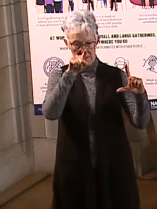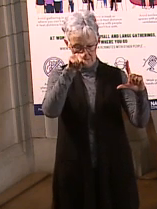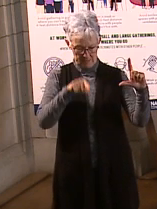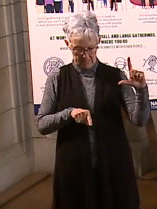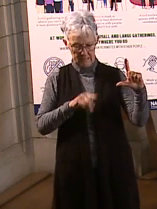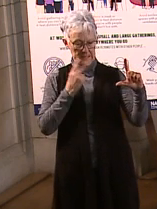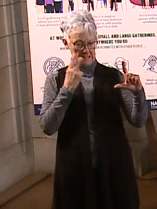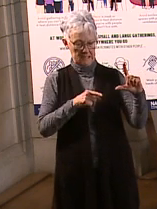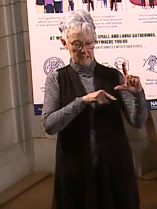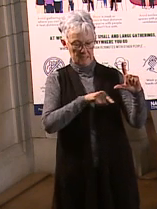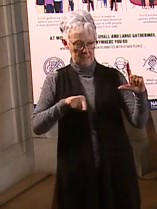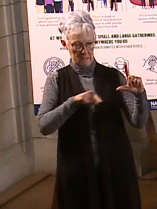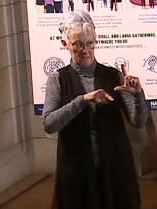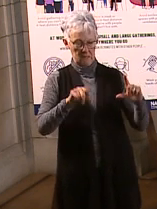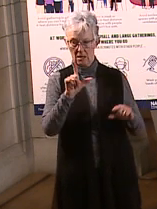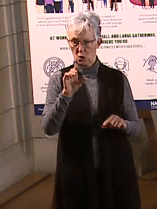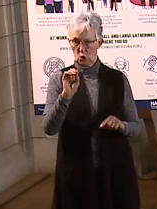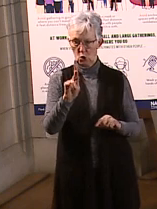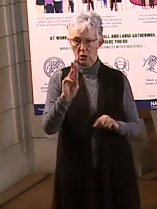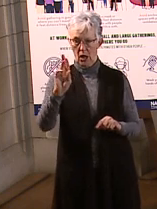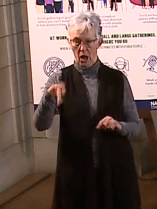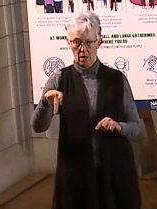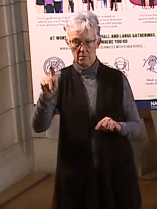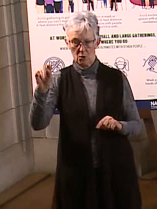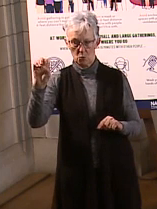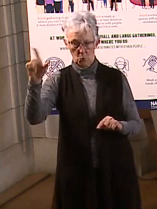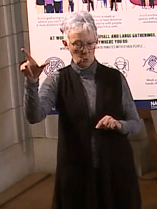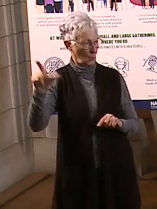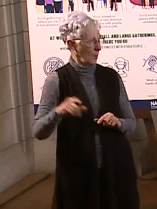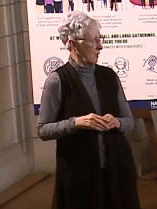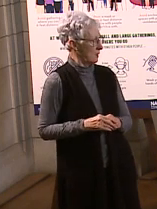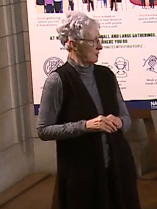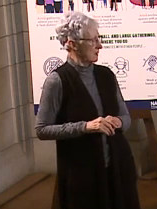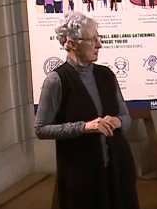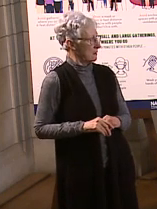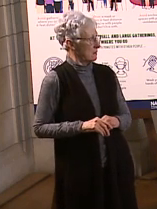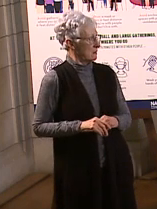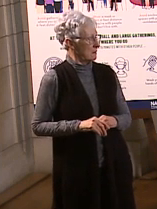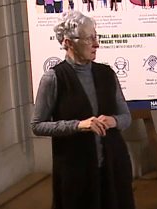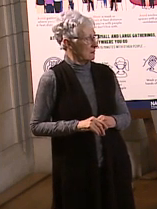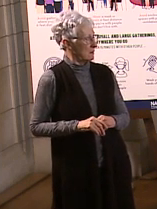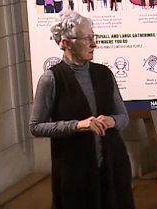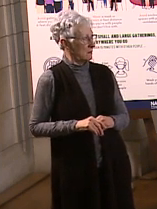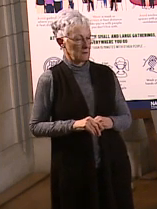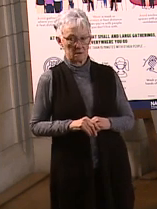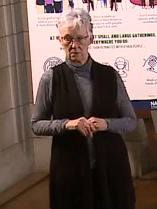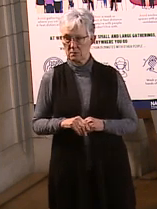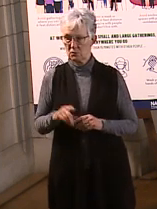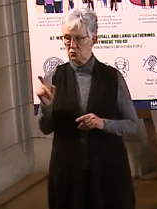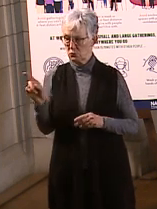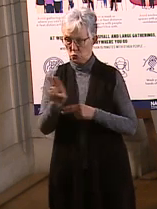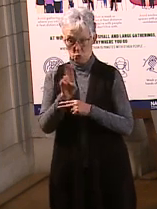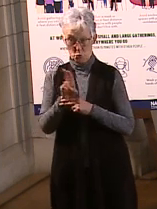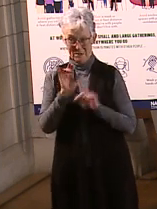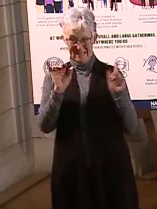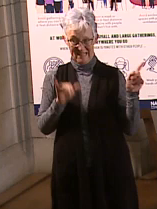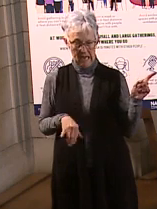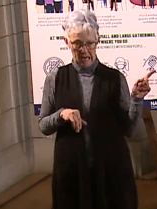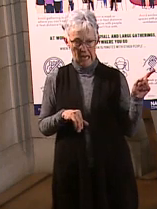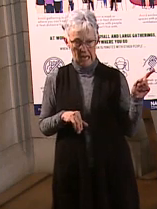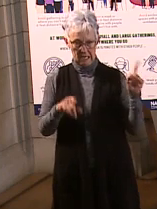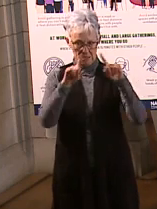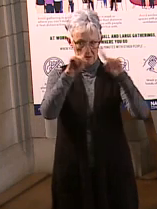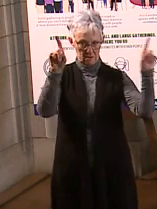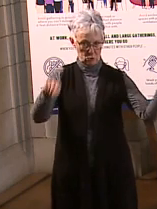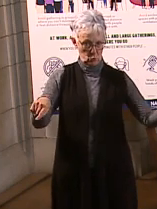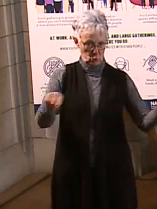tool that is being demonstrated here. So we begin with the lookup tool, and this is going to assist,